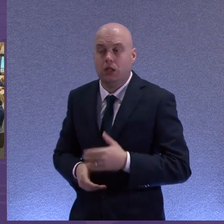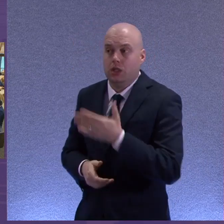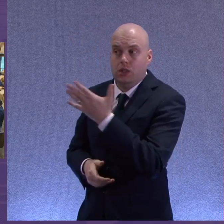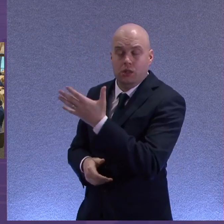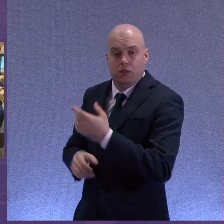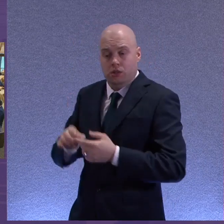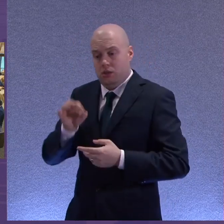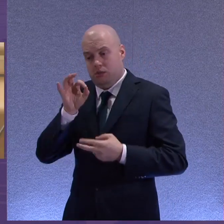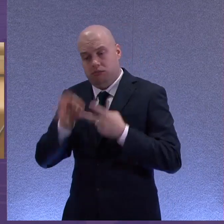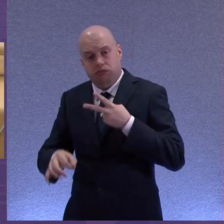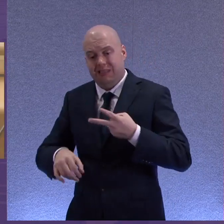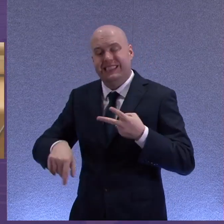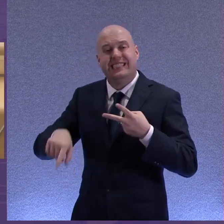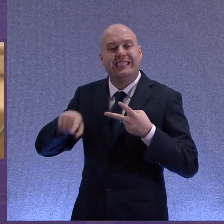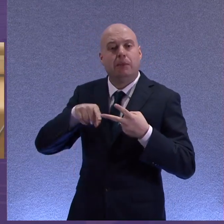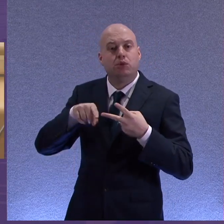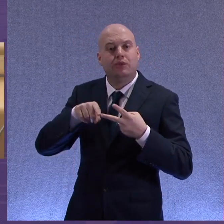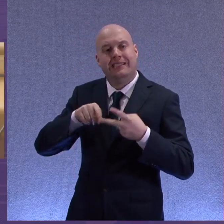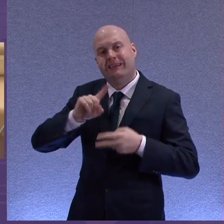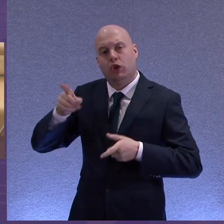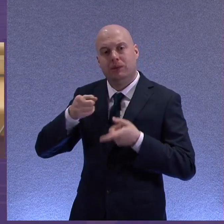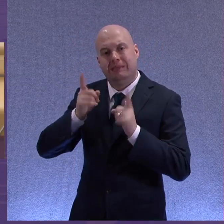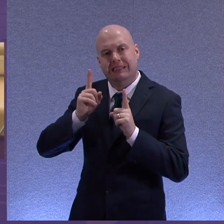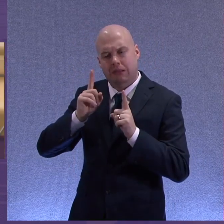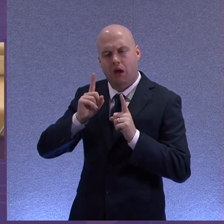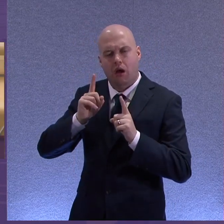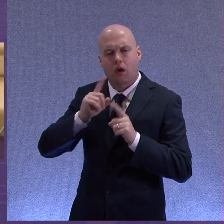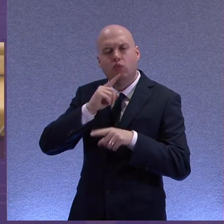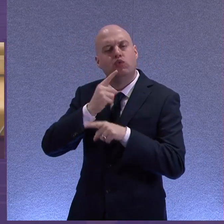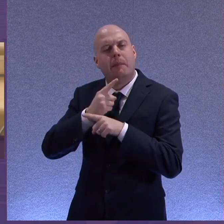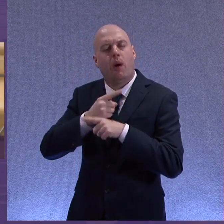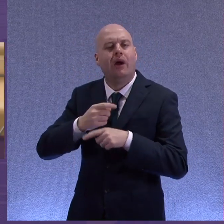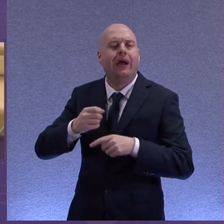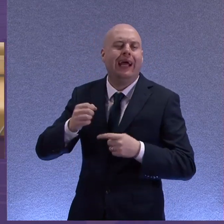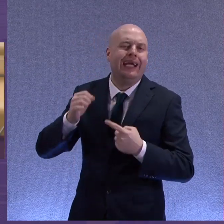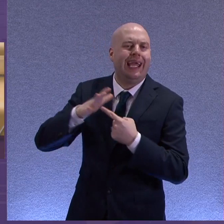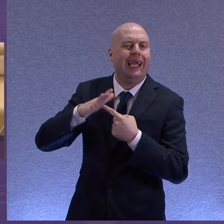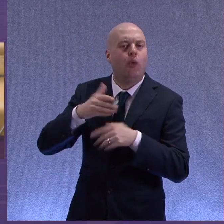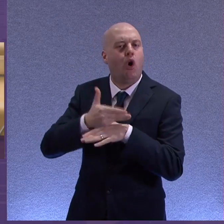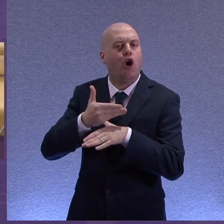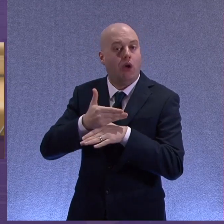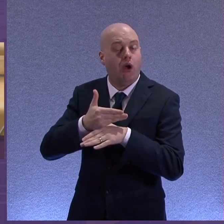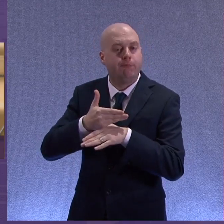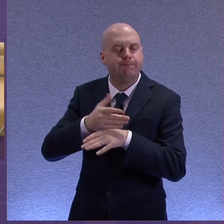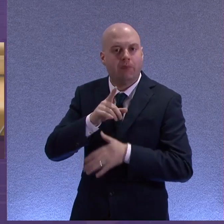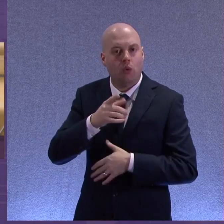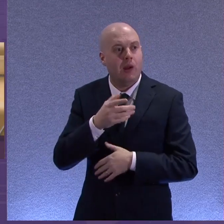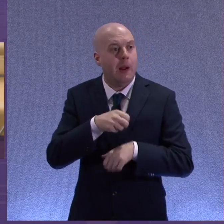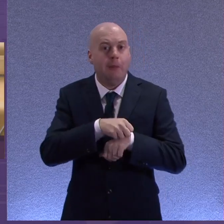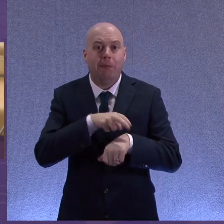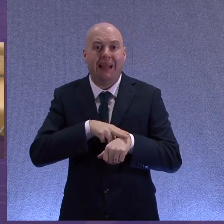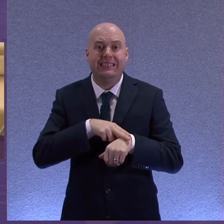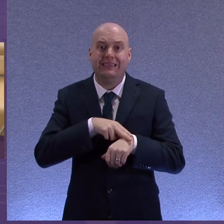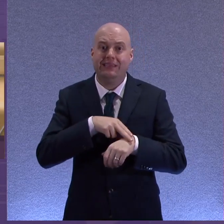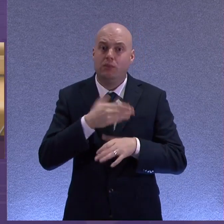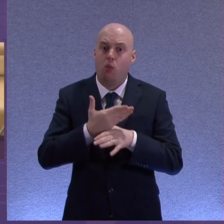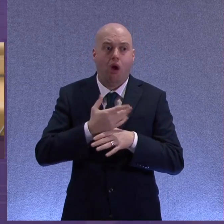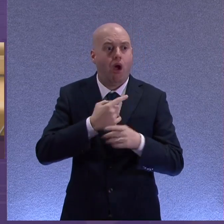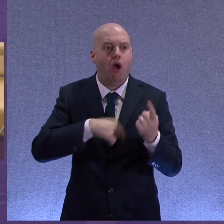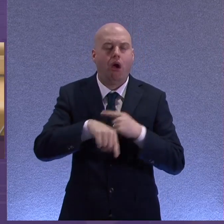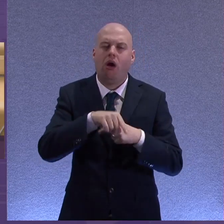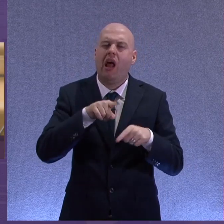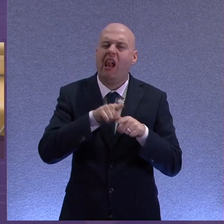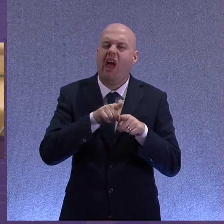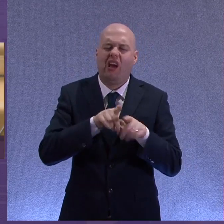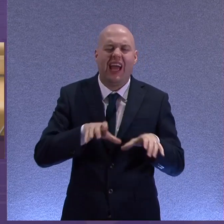designation of key workers? There are police officers who are considered to be Category 2 workers, being denied childcare, severely compromising